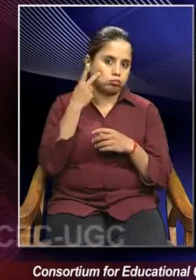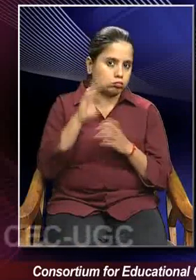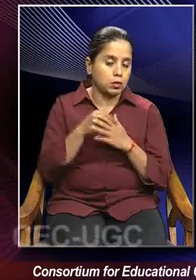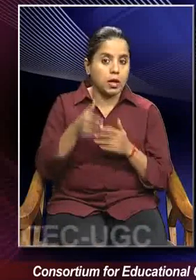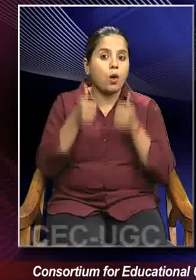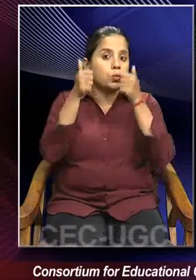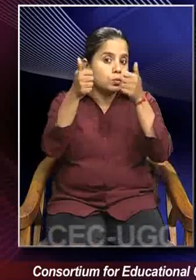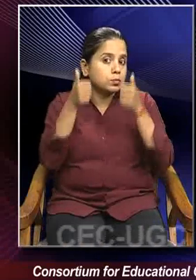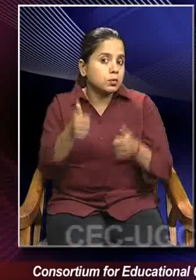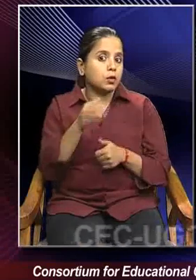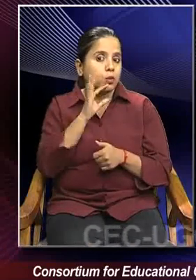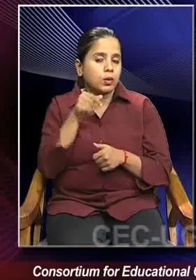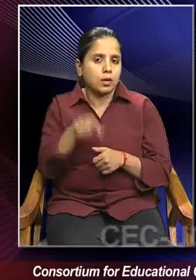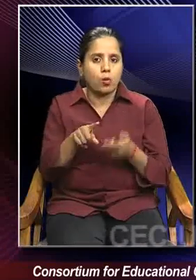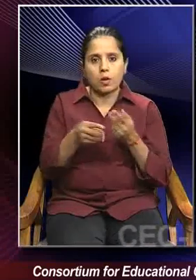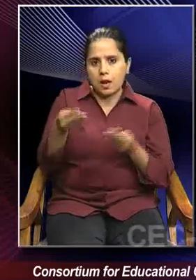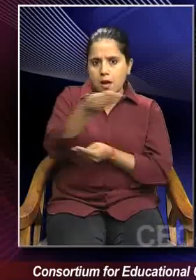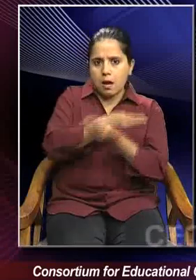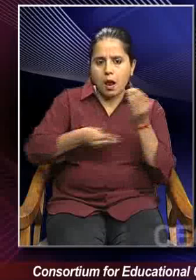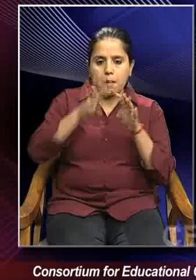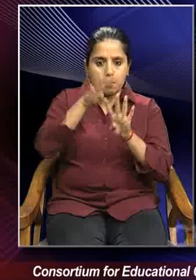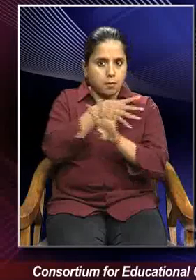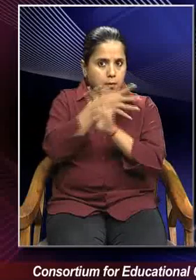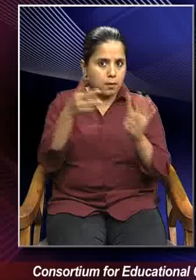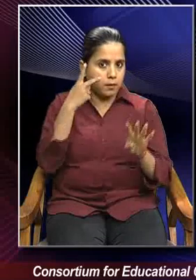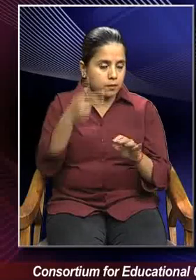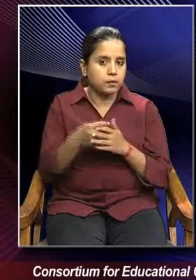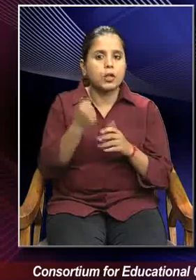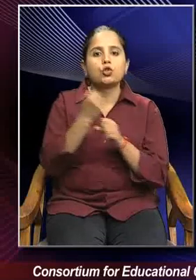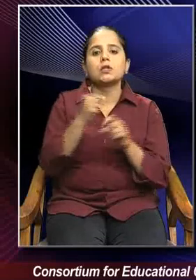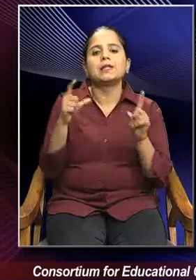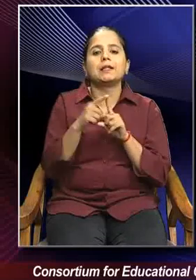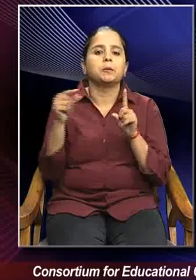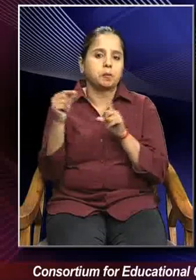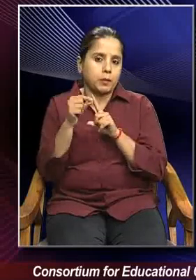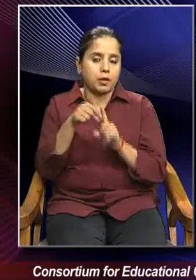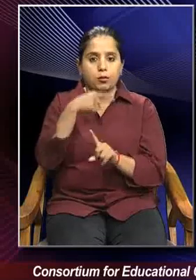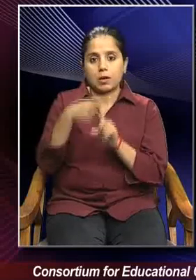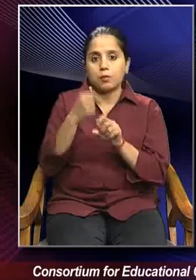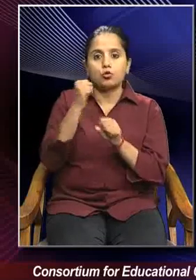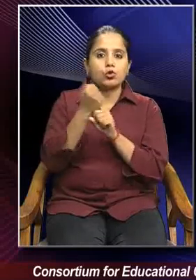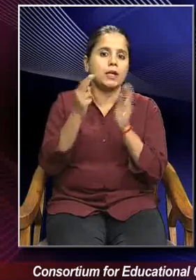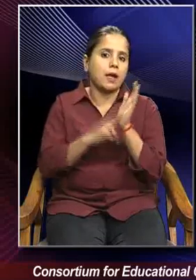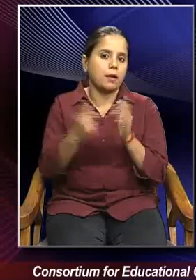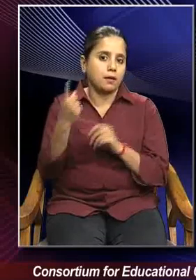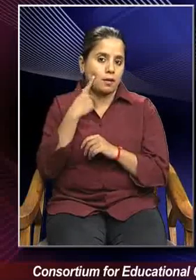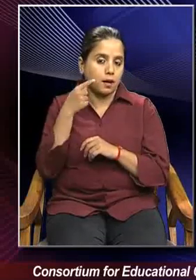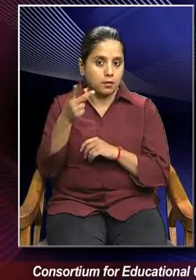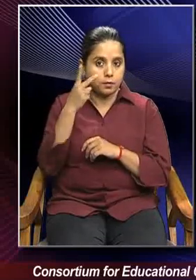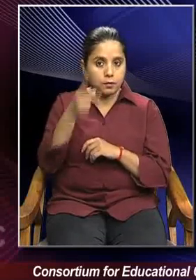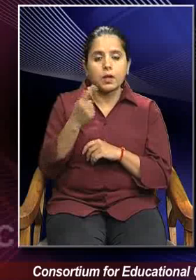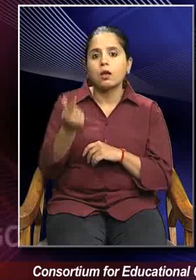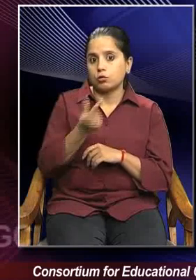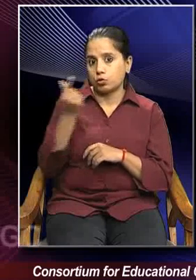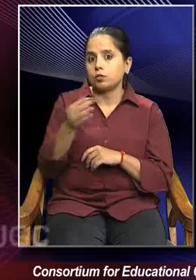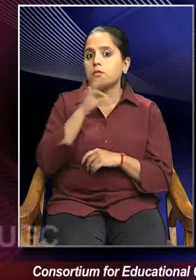a result, while economic metrics like GDP and GNI are